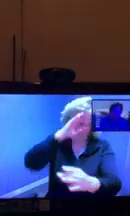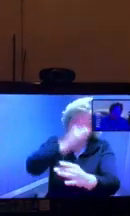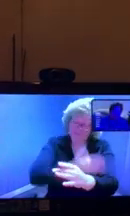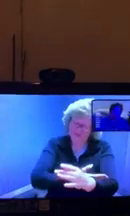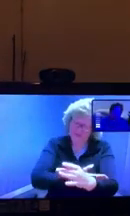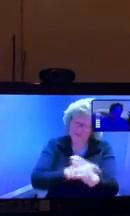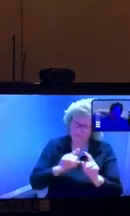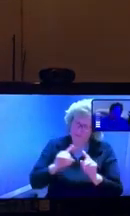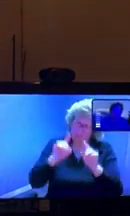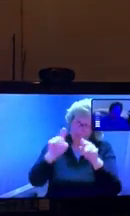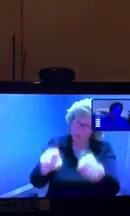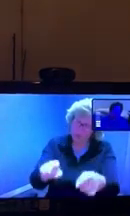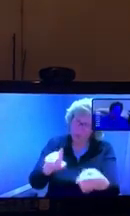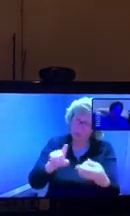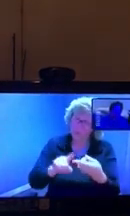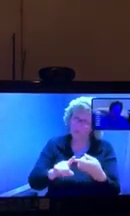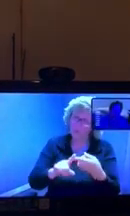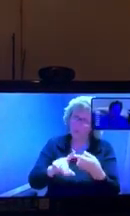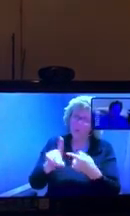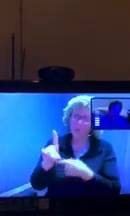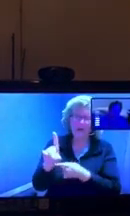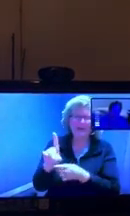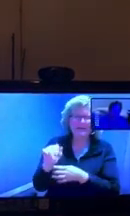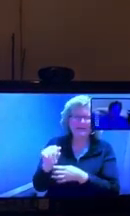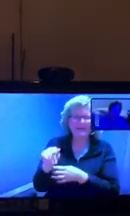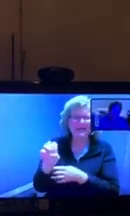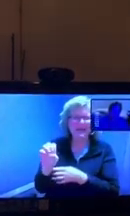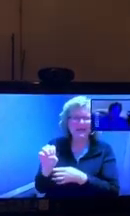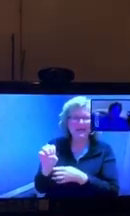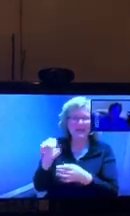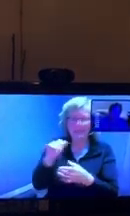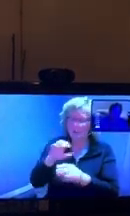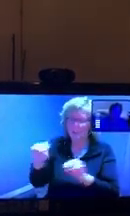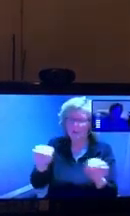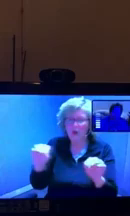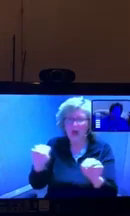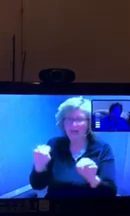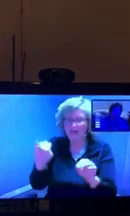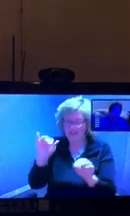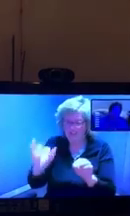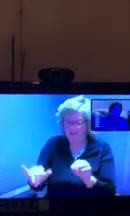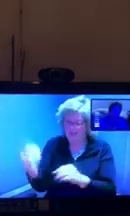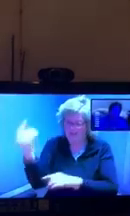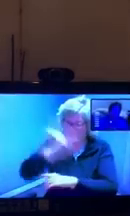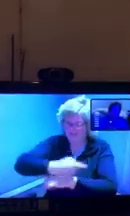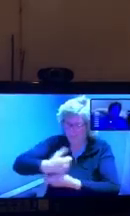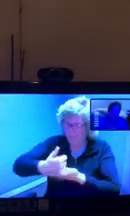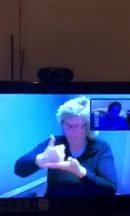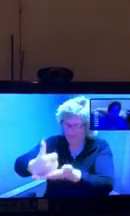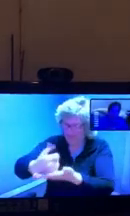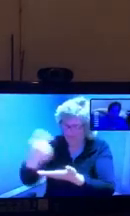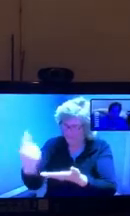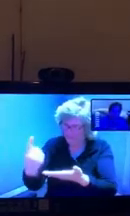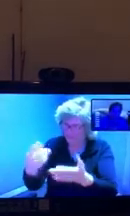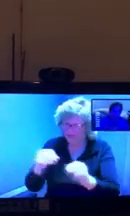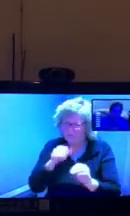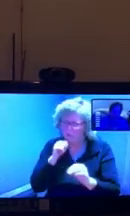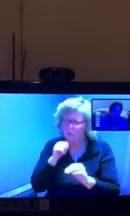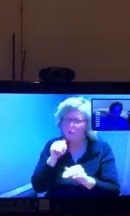day and you do nothing in that day to help somebody, if you don't reach out and help lift somebody